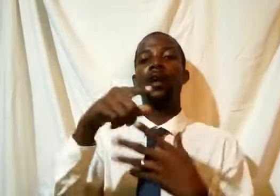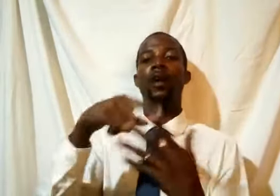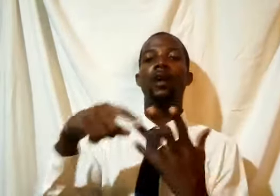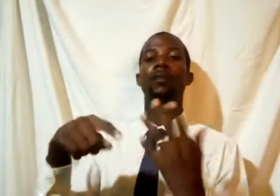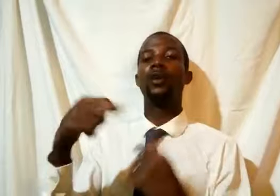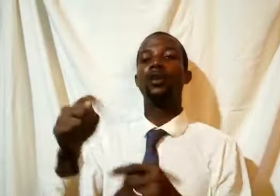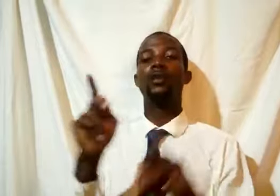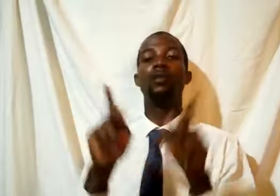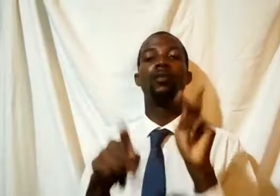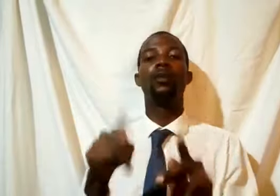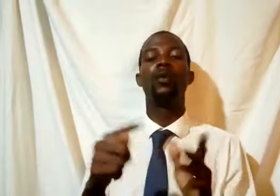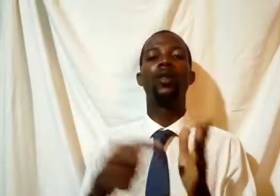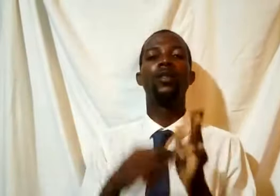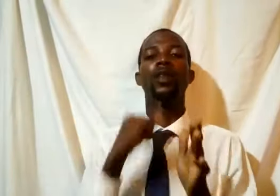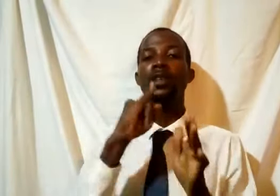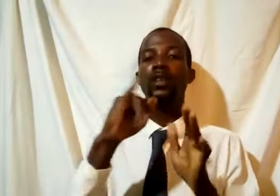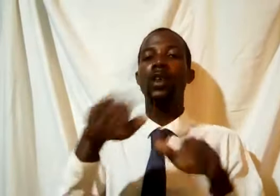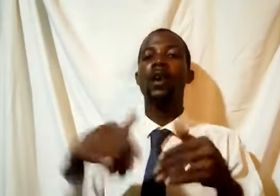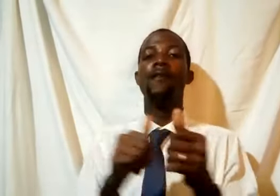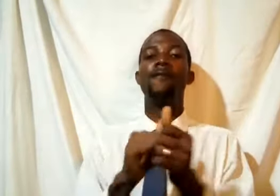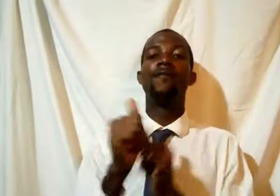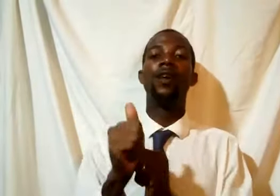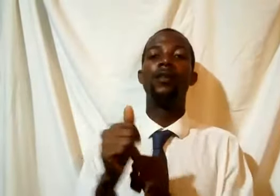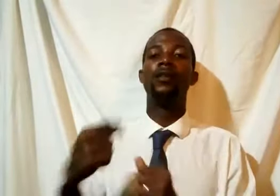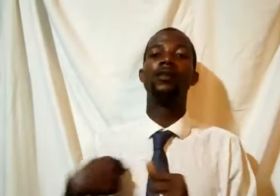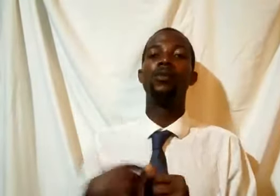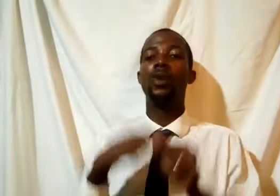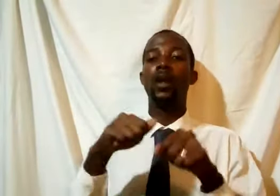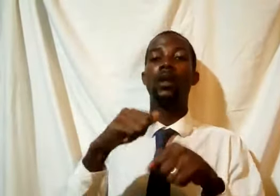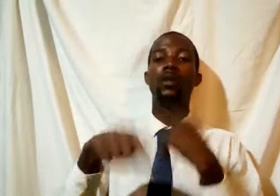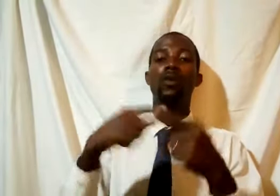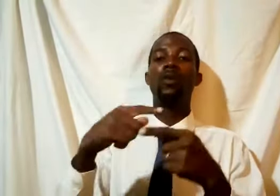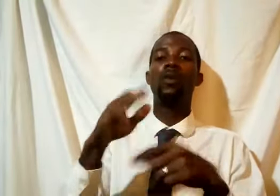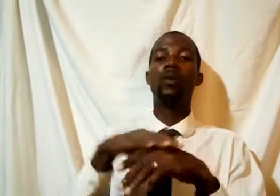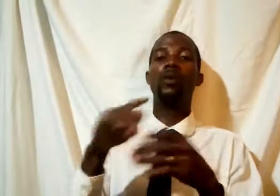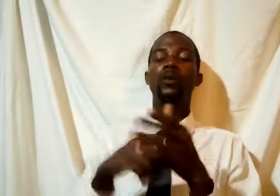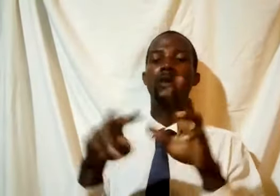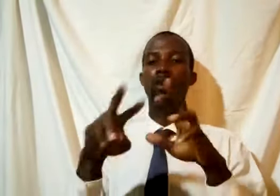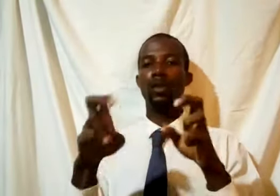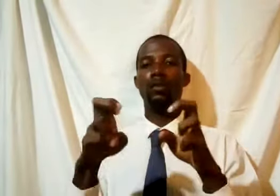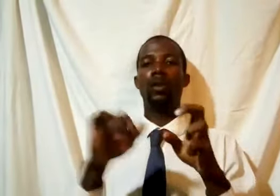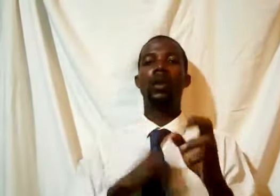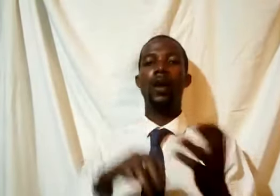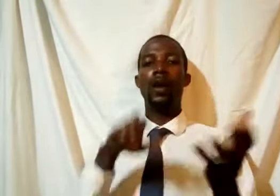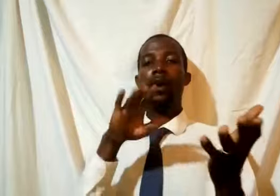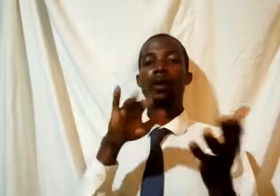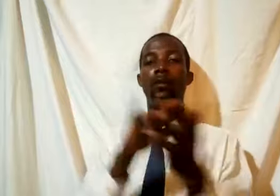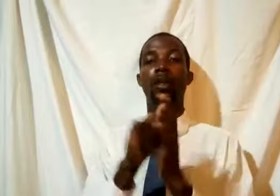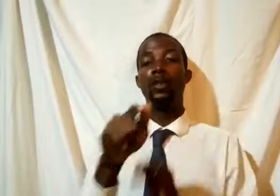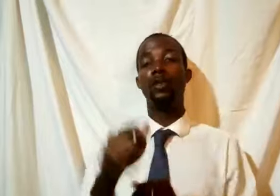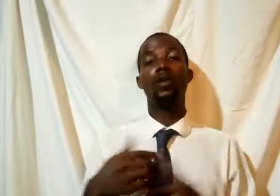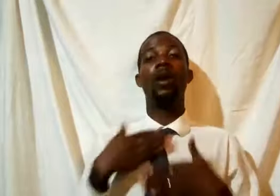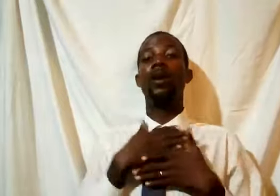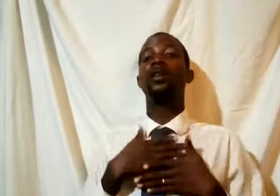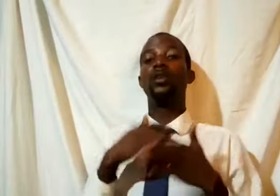This is how far we can go on this topic. I hope you enjoyed the lesson. Now it